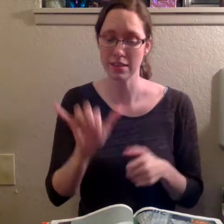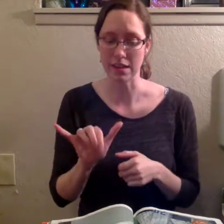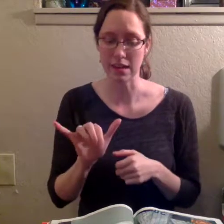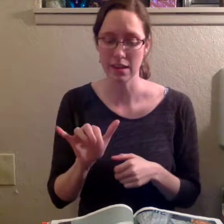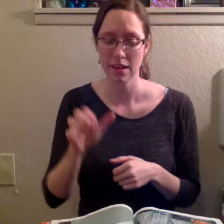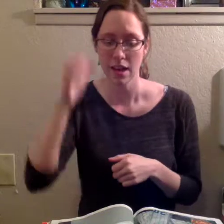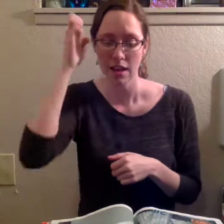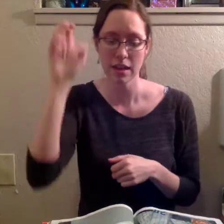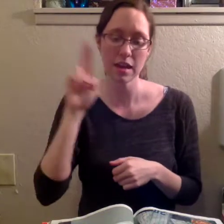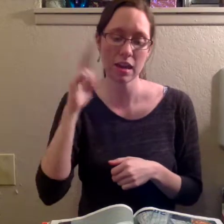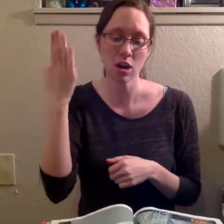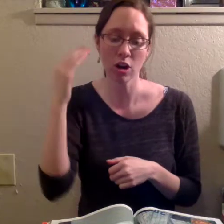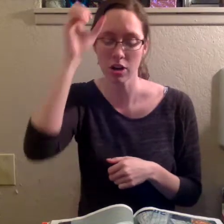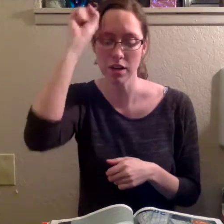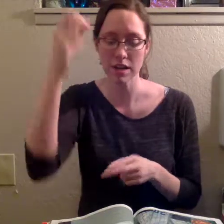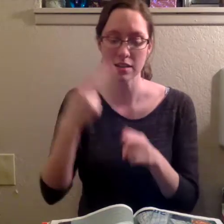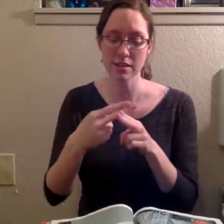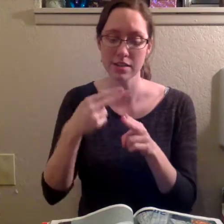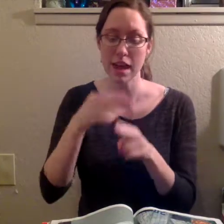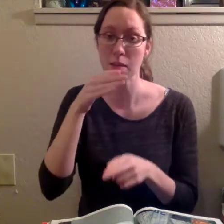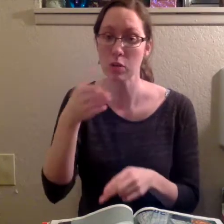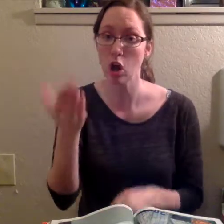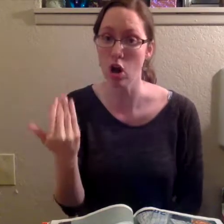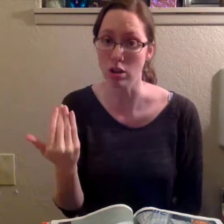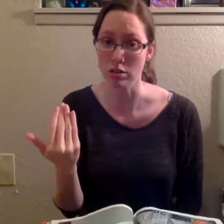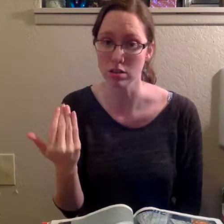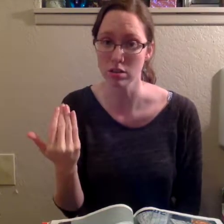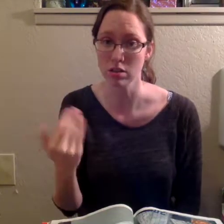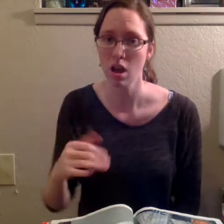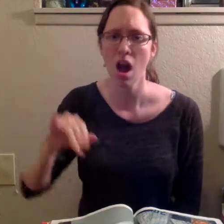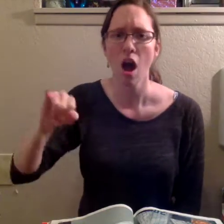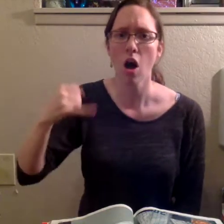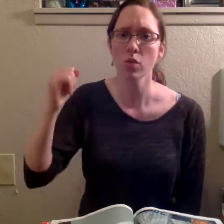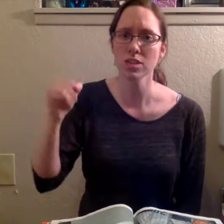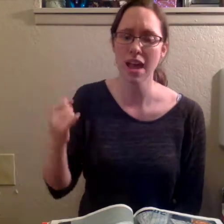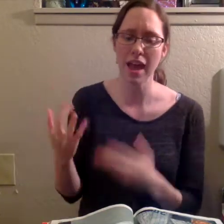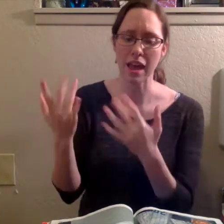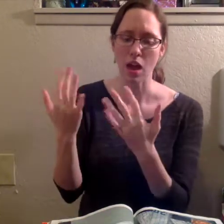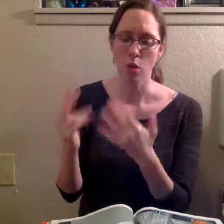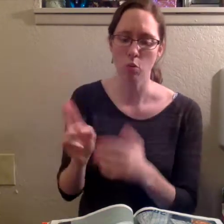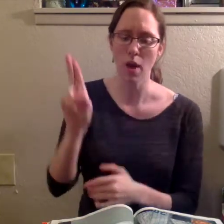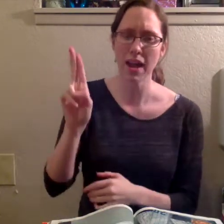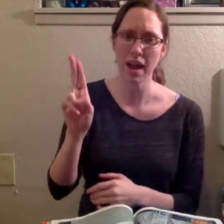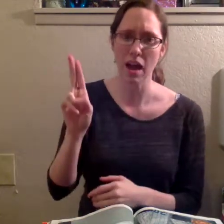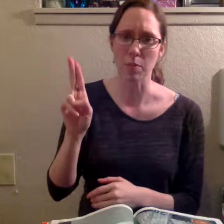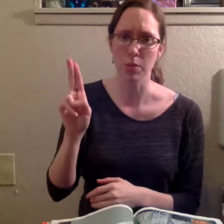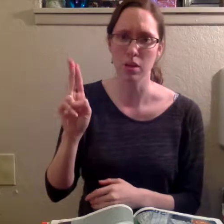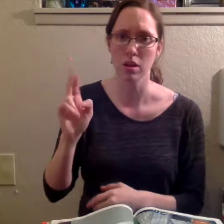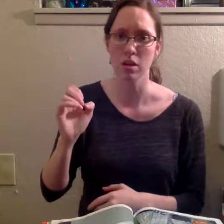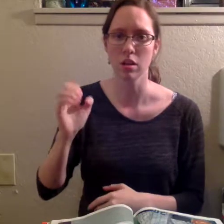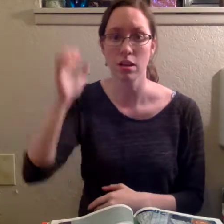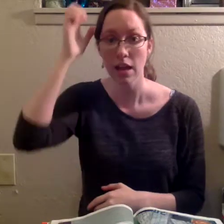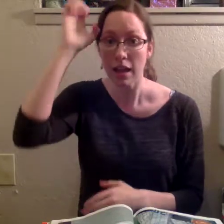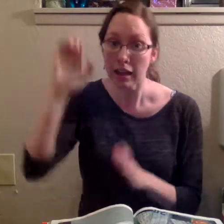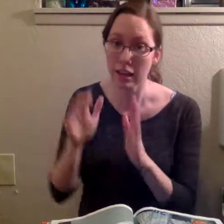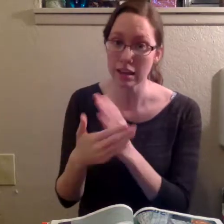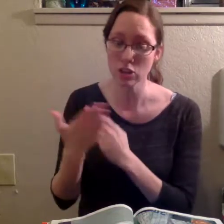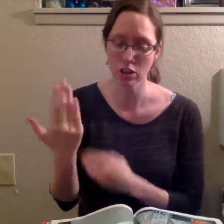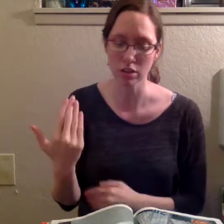Suddenly, he heard his name called. "Jose, wait up!" He